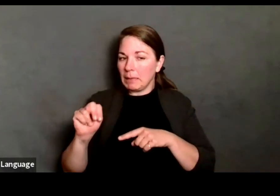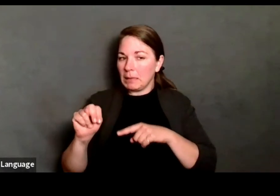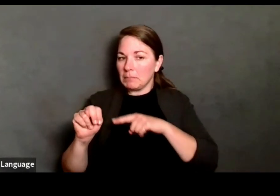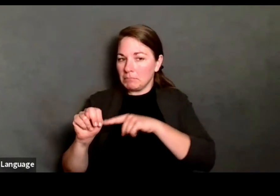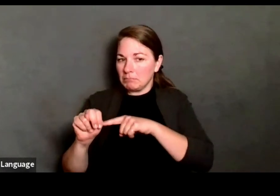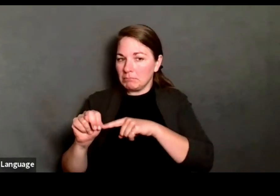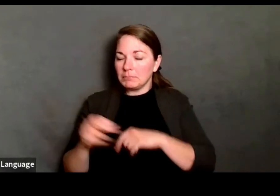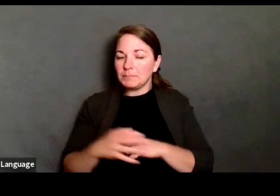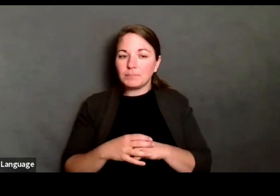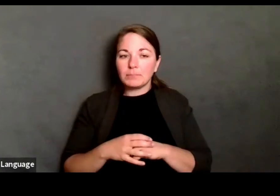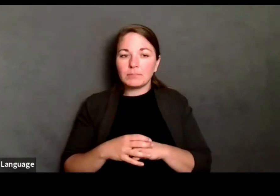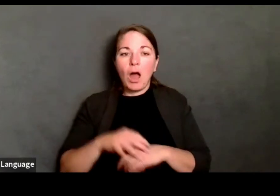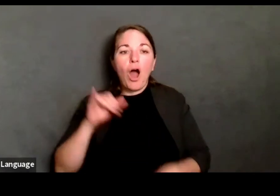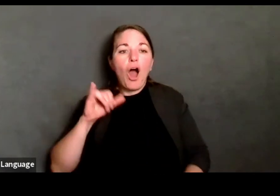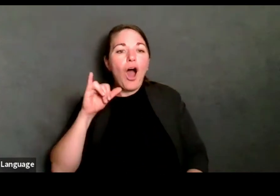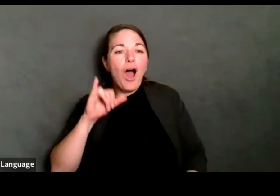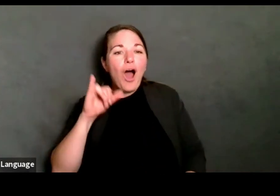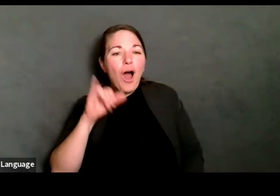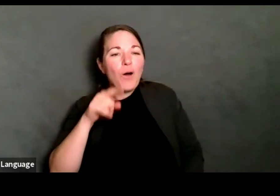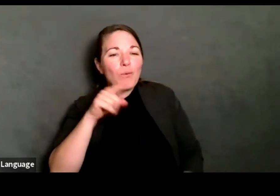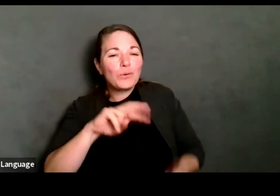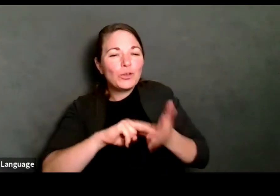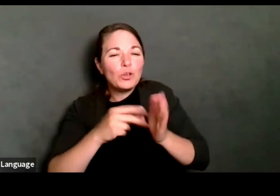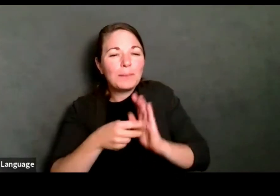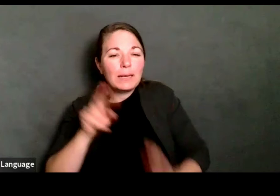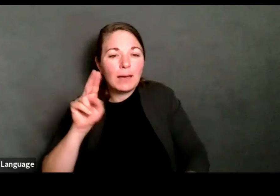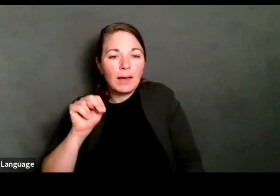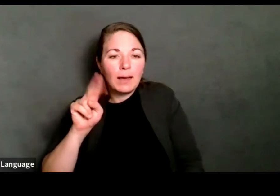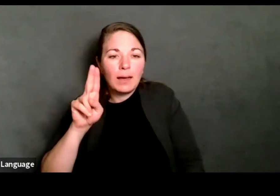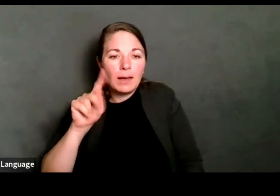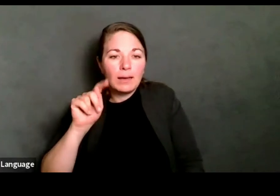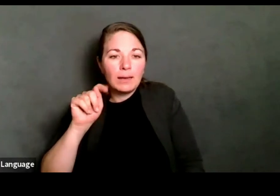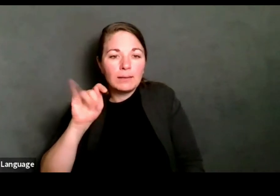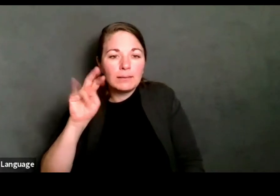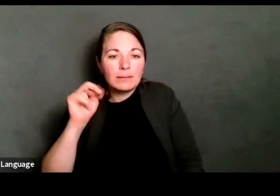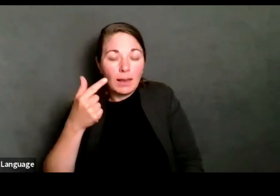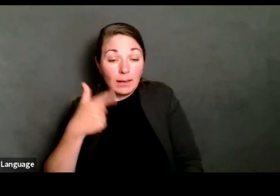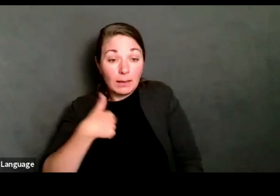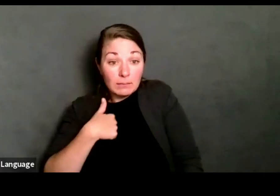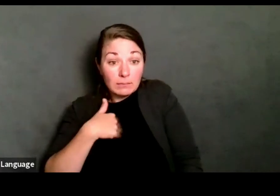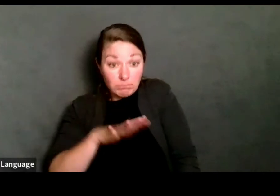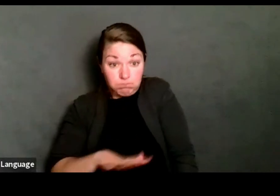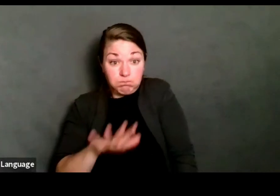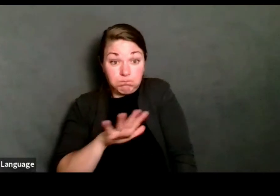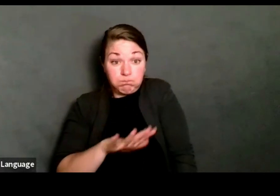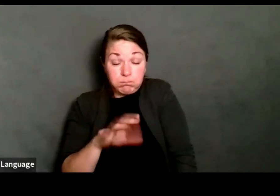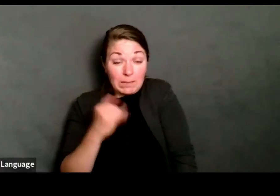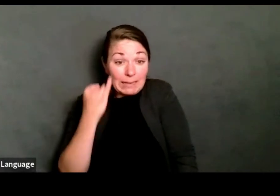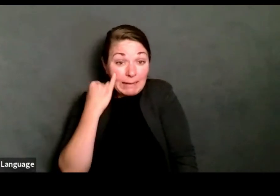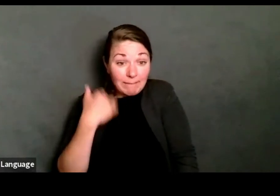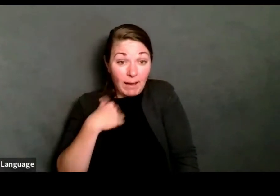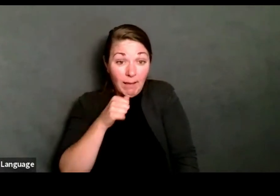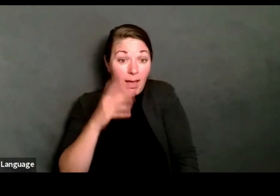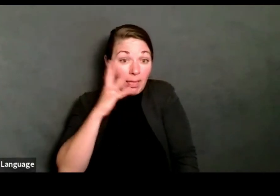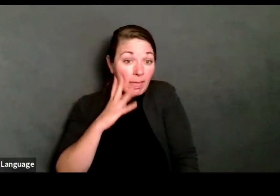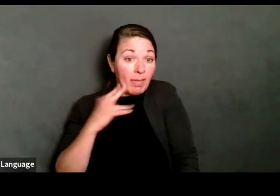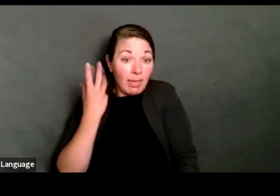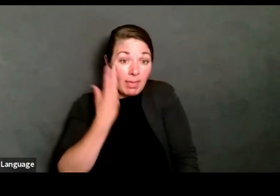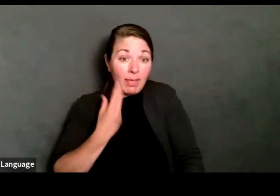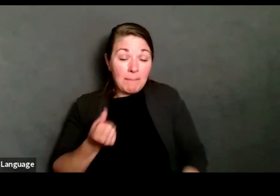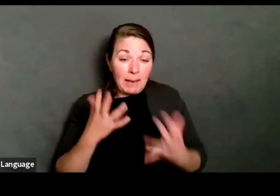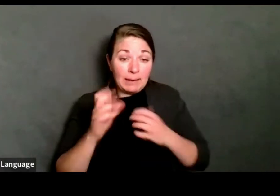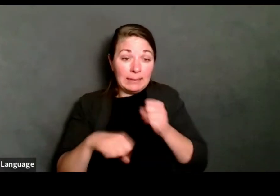she said, "Oh, you mean nutting." Now, if I hadn't worked as a sex educator for years, I might have fallen off my stool in that